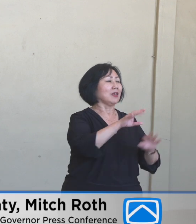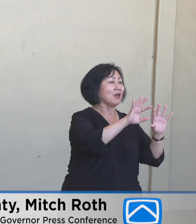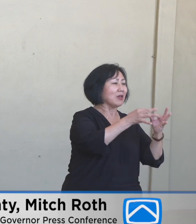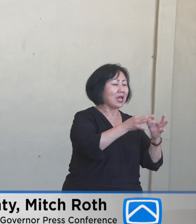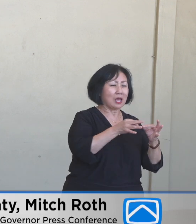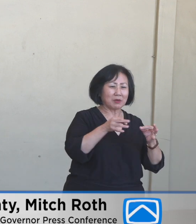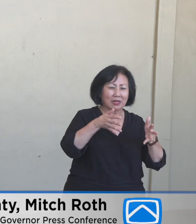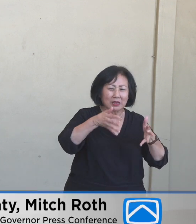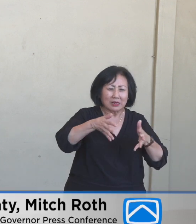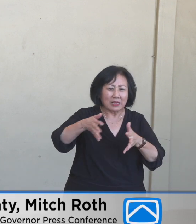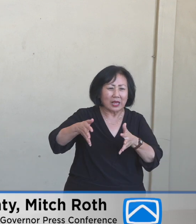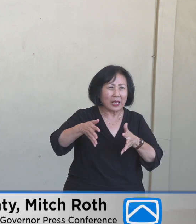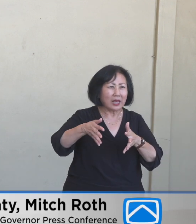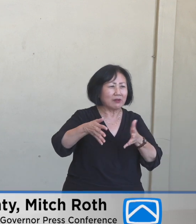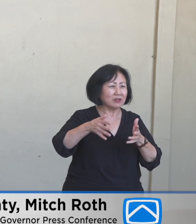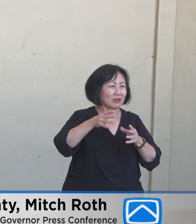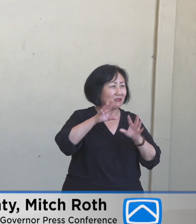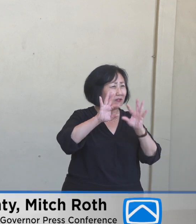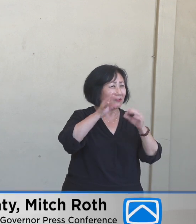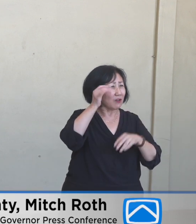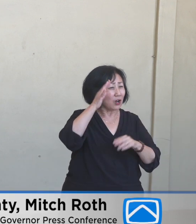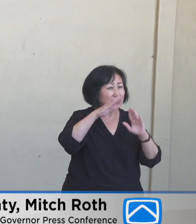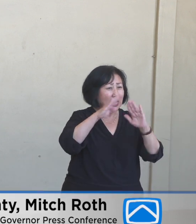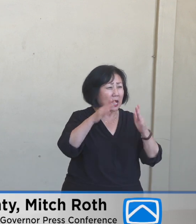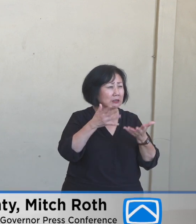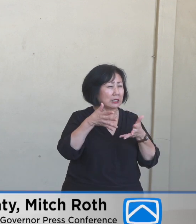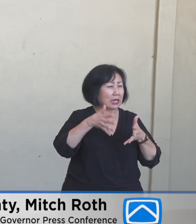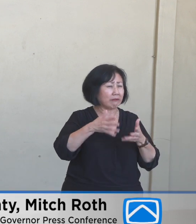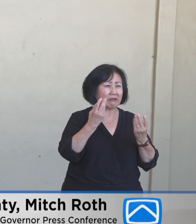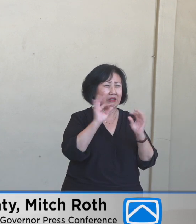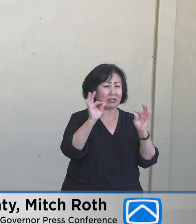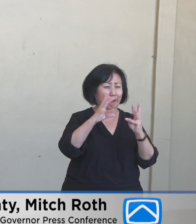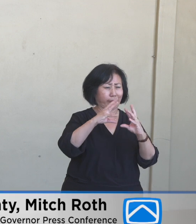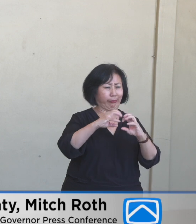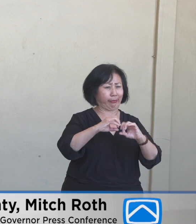what was left over from the father's house. And